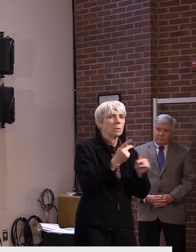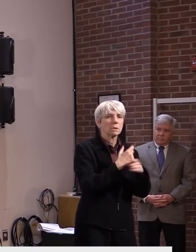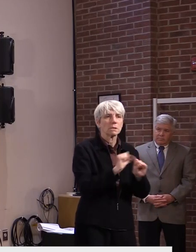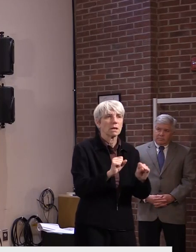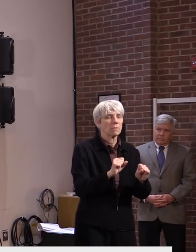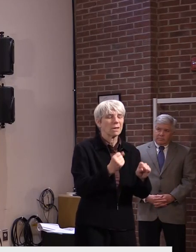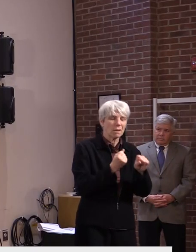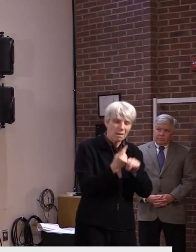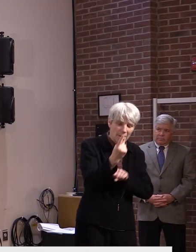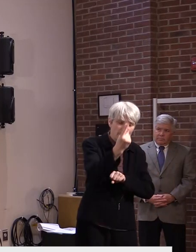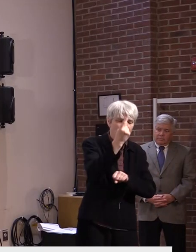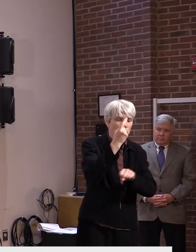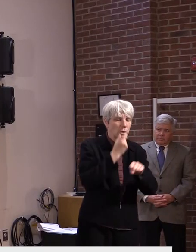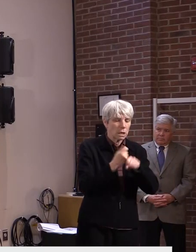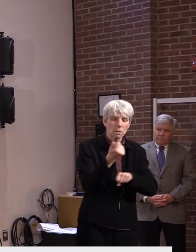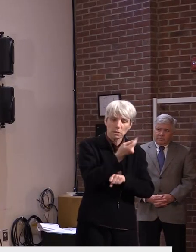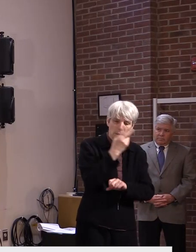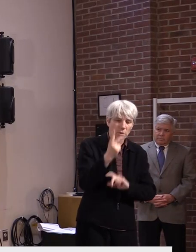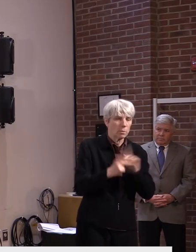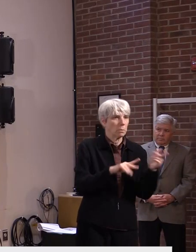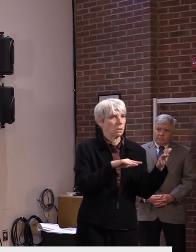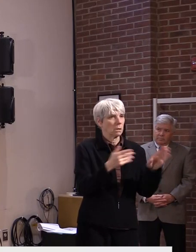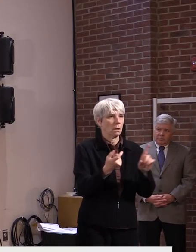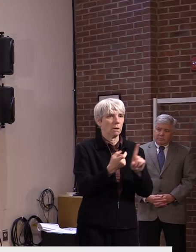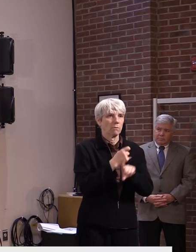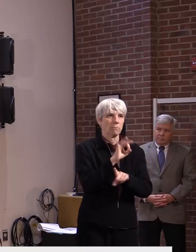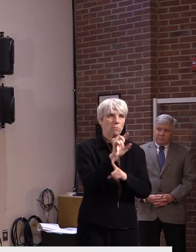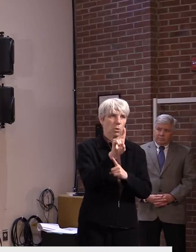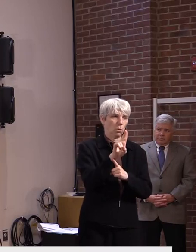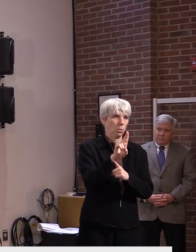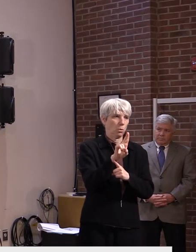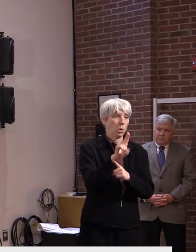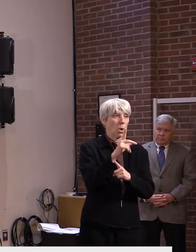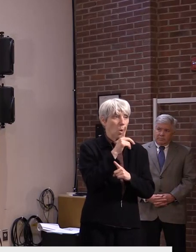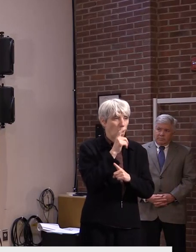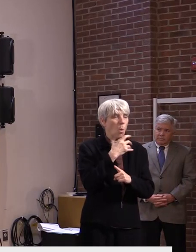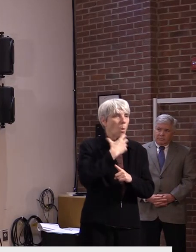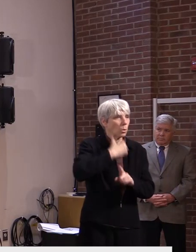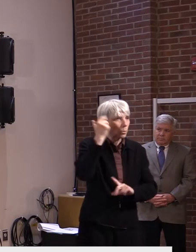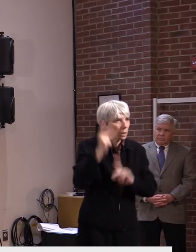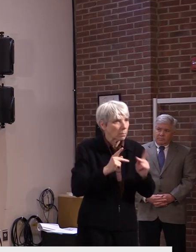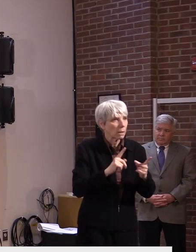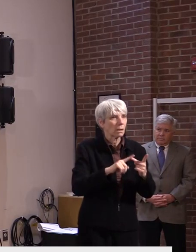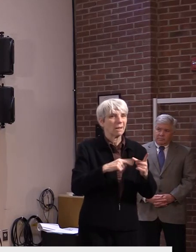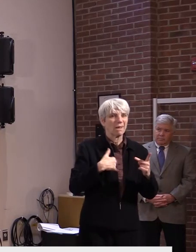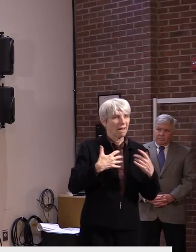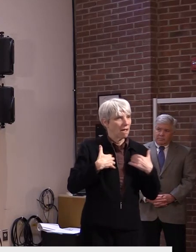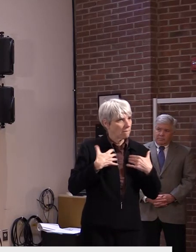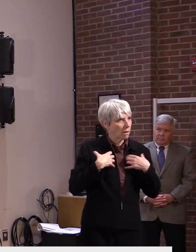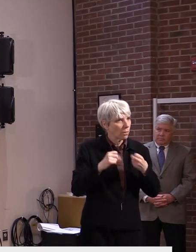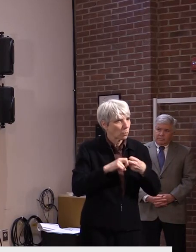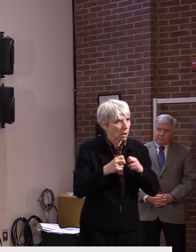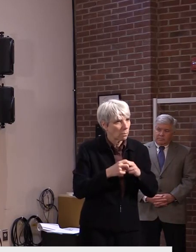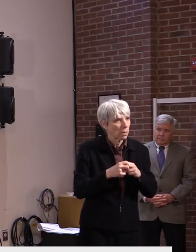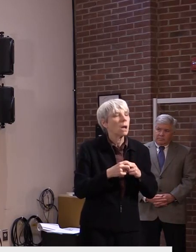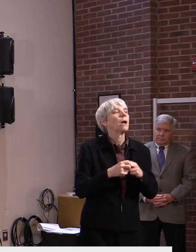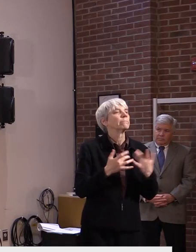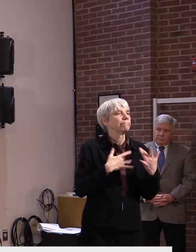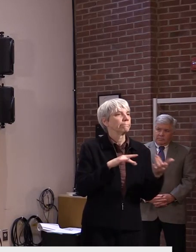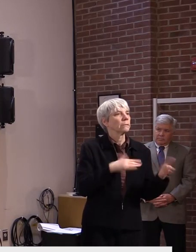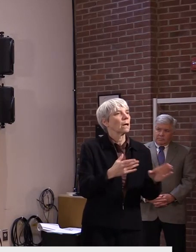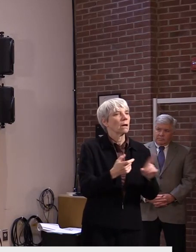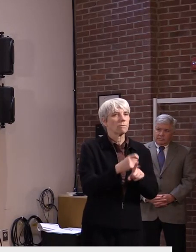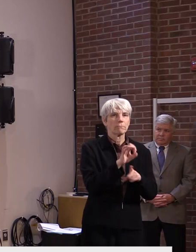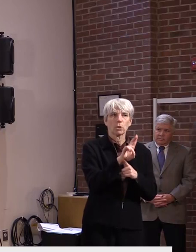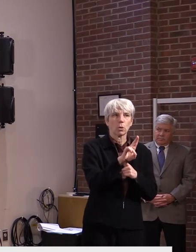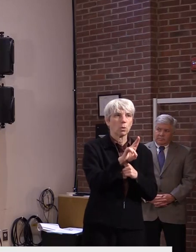we can attribute to influenza in our most vulnerable citizens. And that's kind of what we're seeing here. With rare